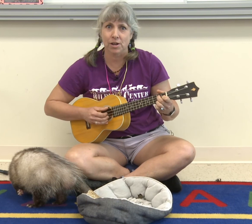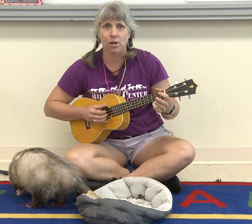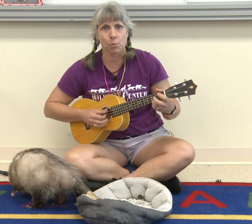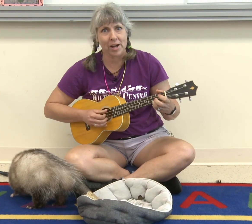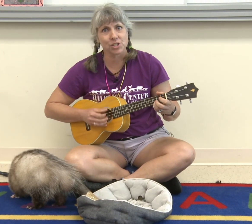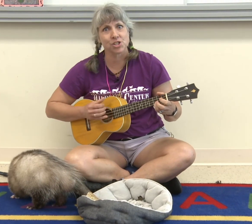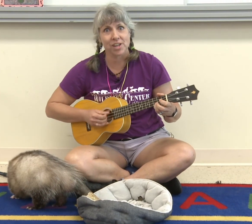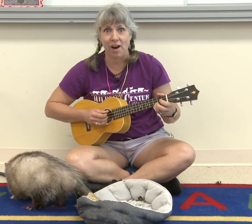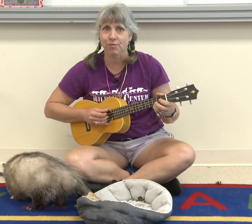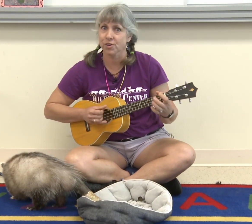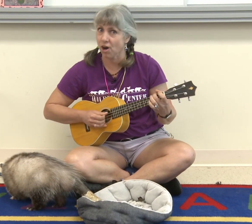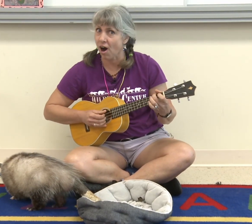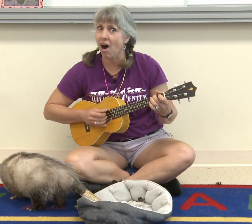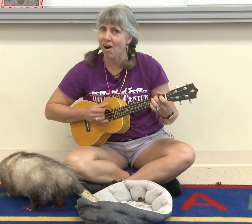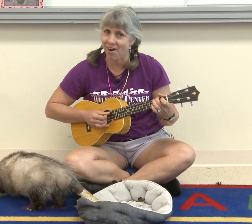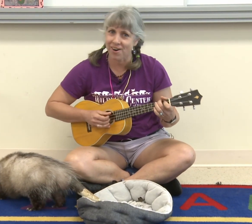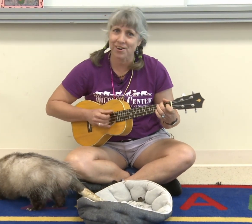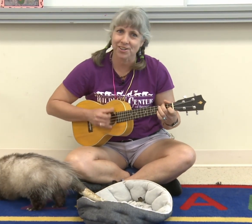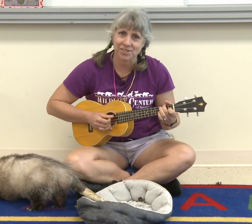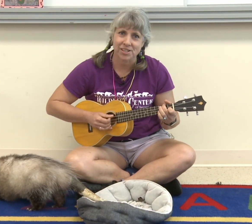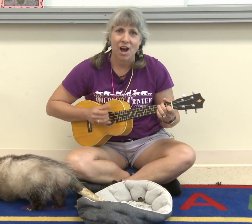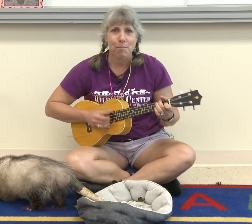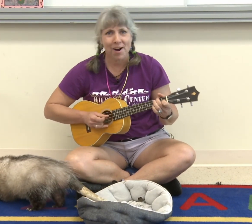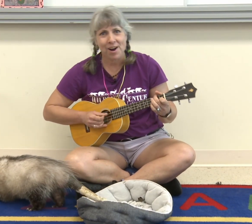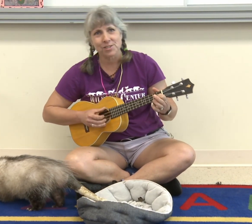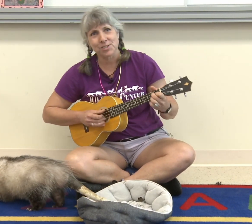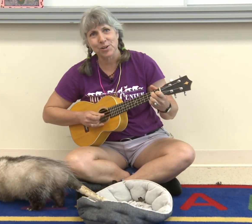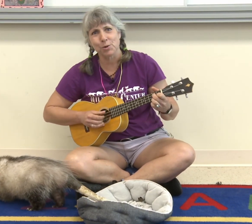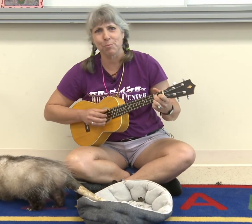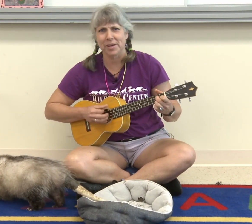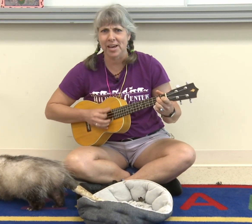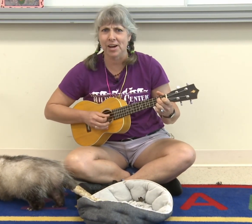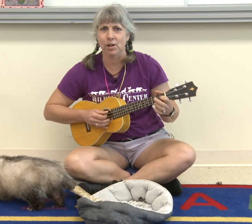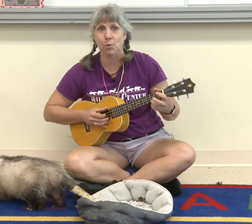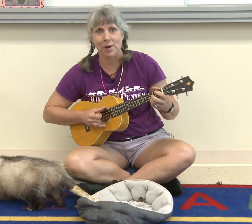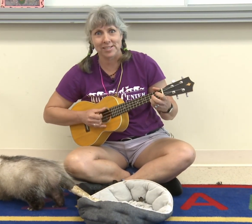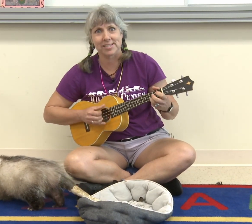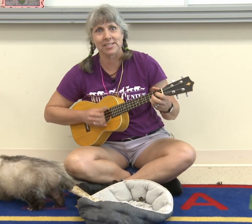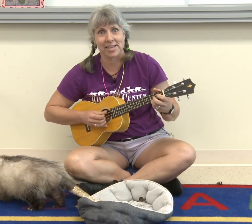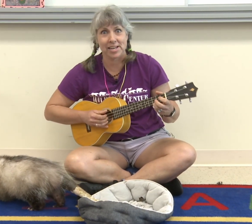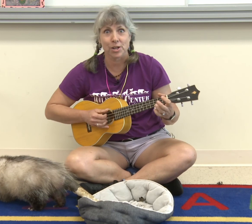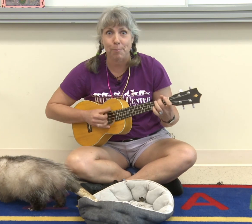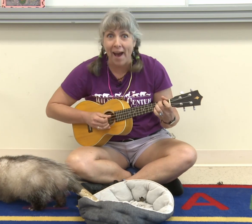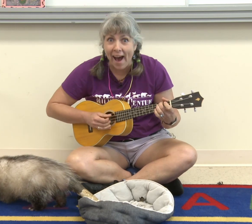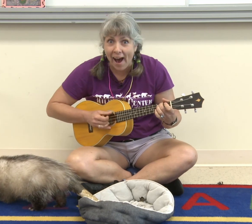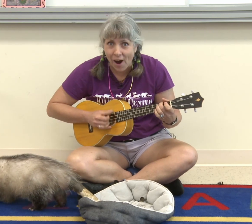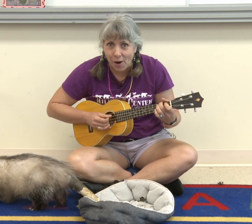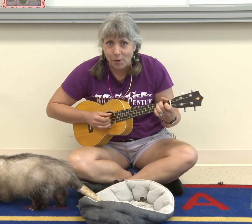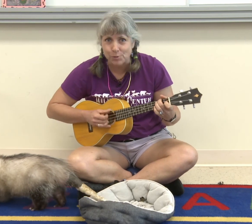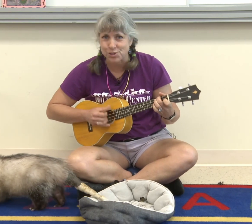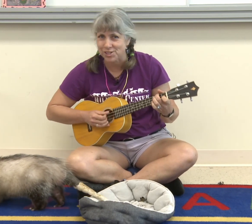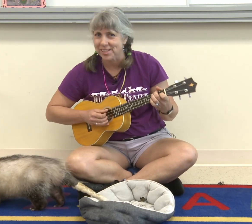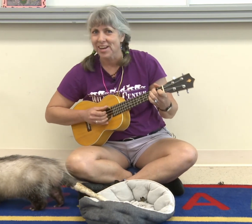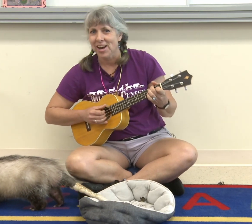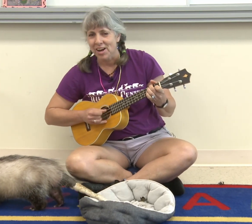marsupial. Watch out for cars. Marsupial, what's in your pouch?